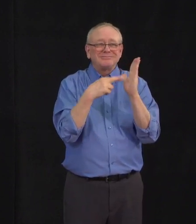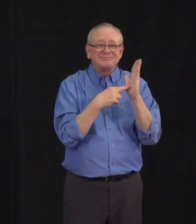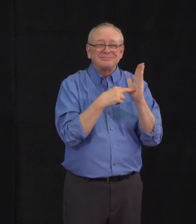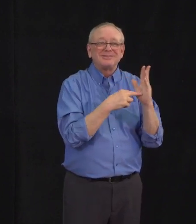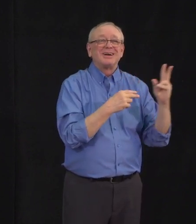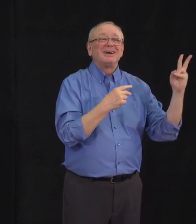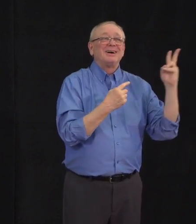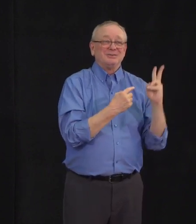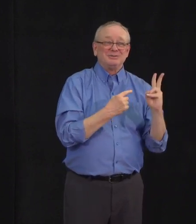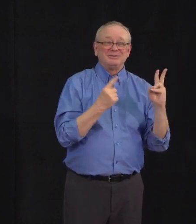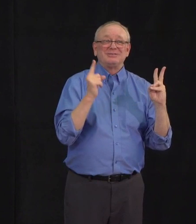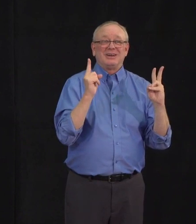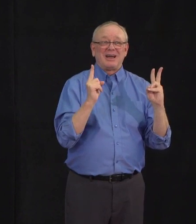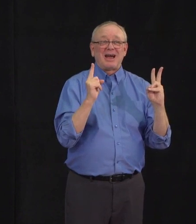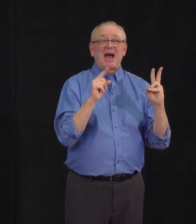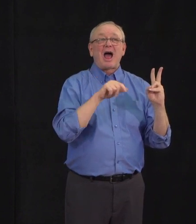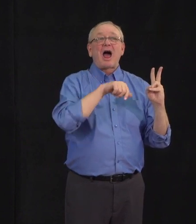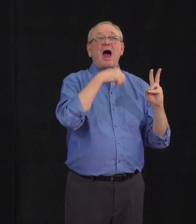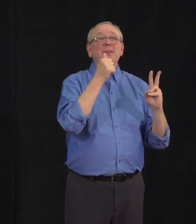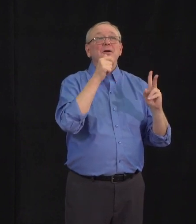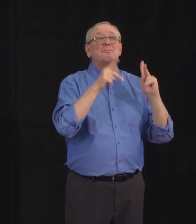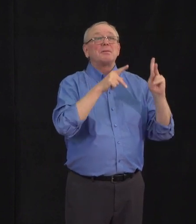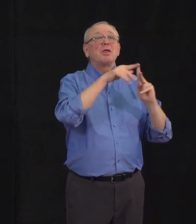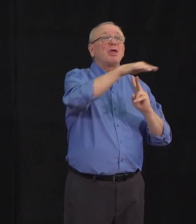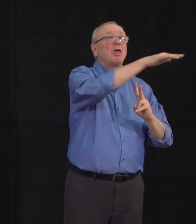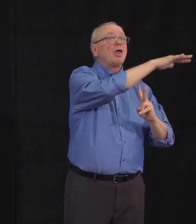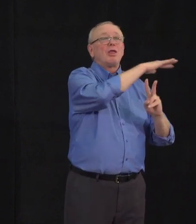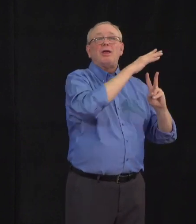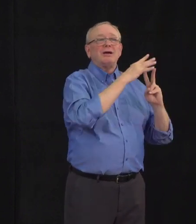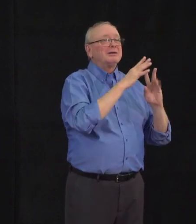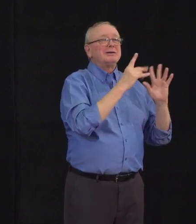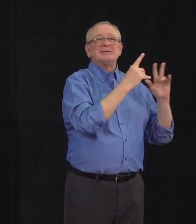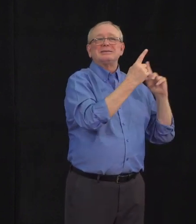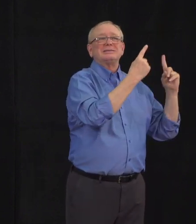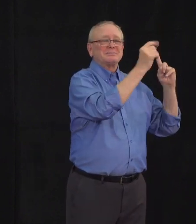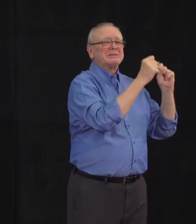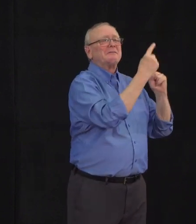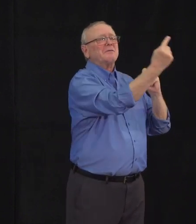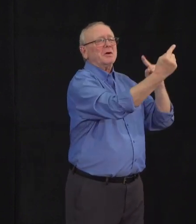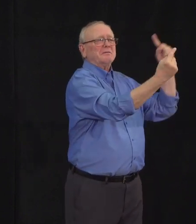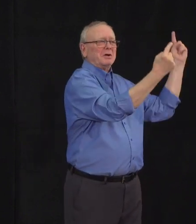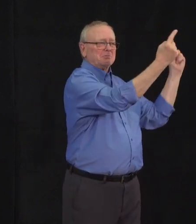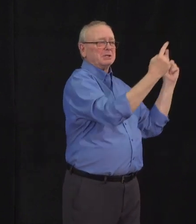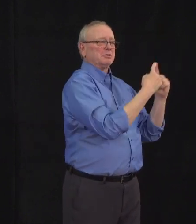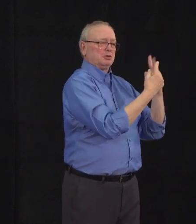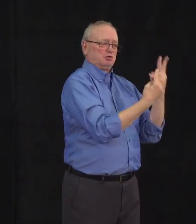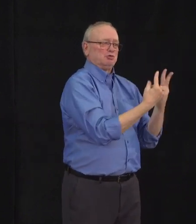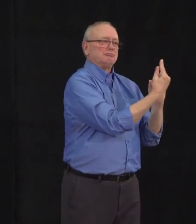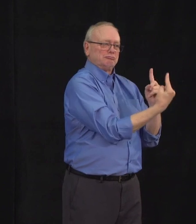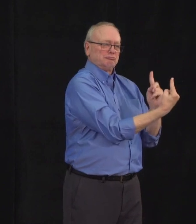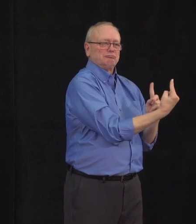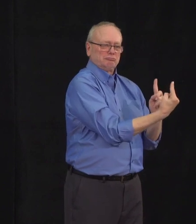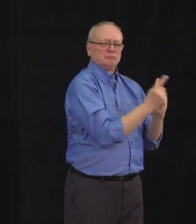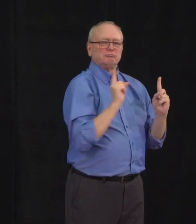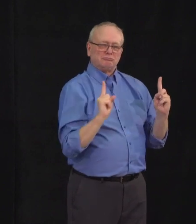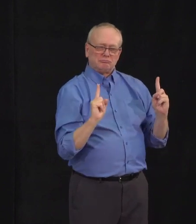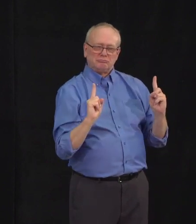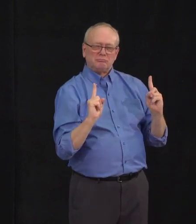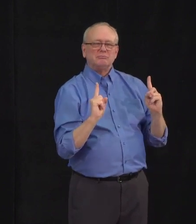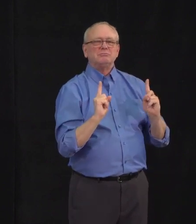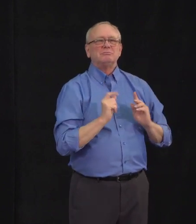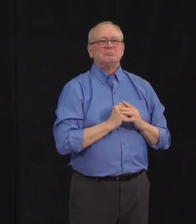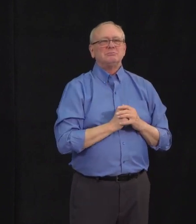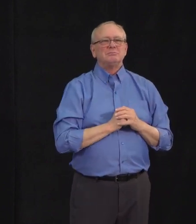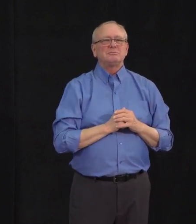distant from other groups. So if there are other residents who have visitors, that there would be at least 2 meters between each of those groups. And